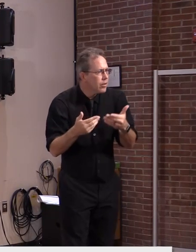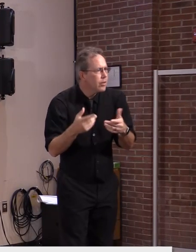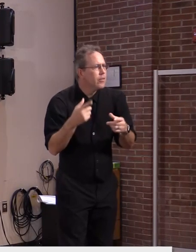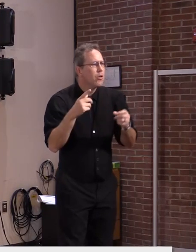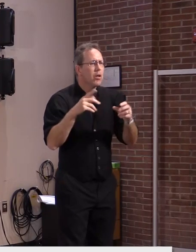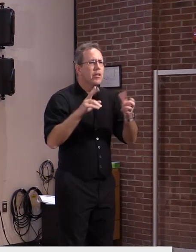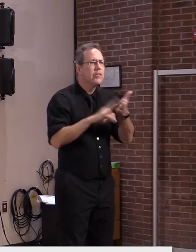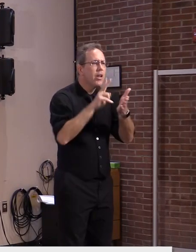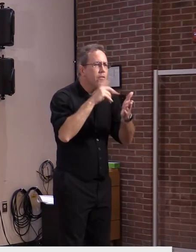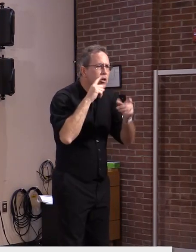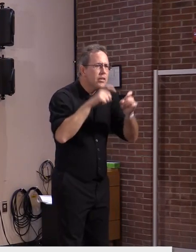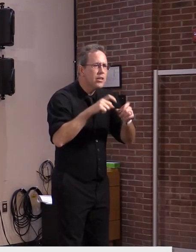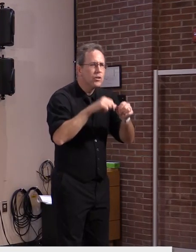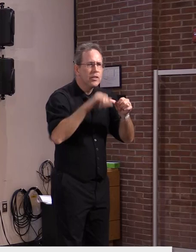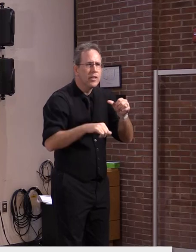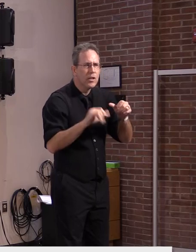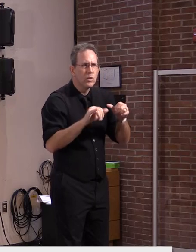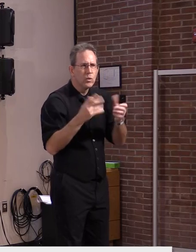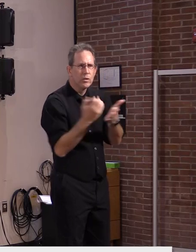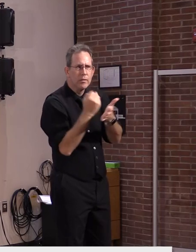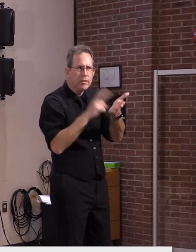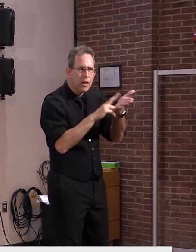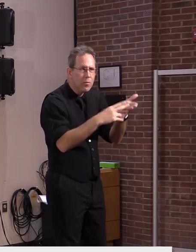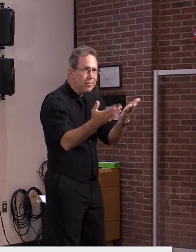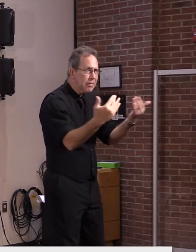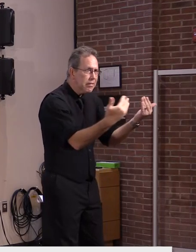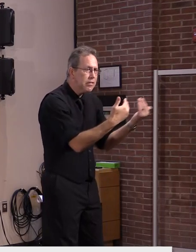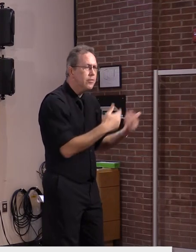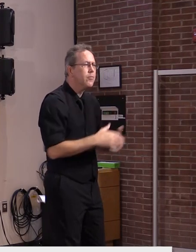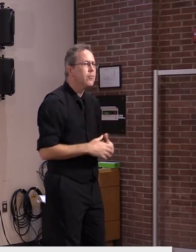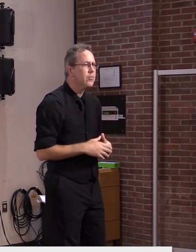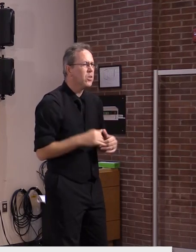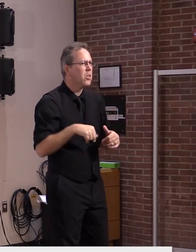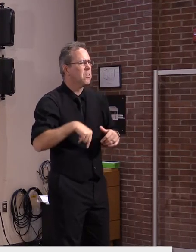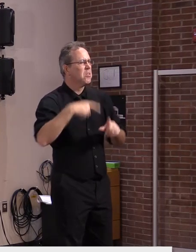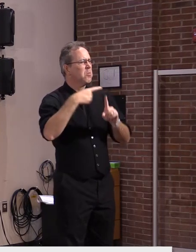that this month you'll see more districts implementing test to stay.